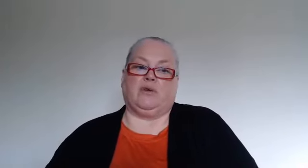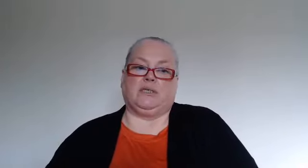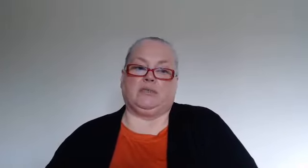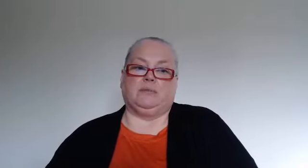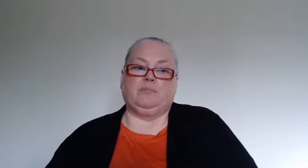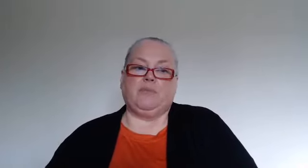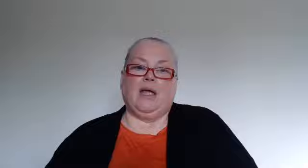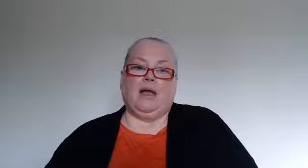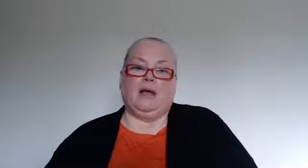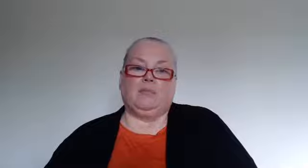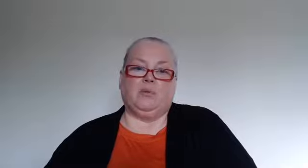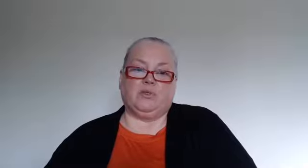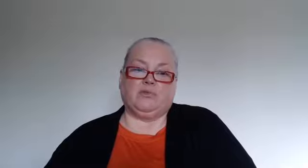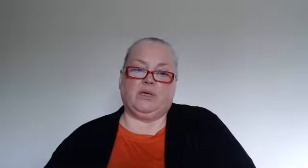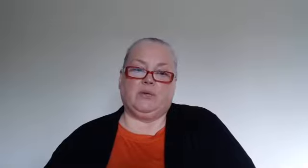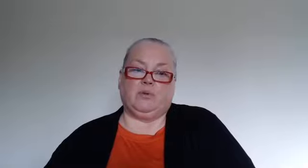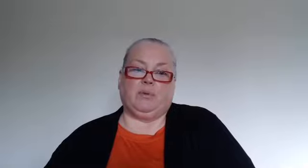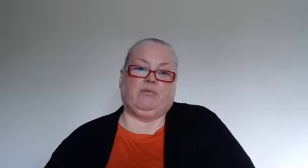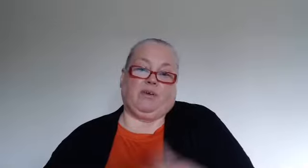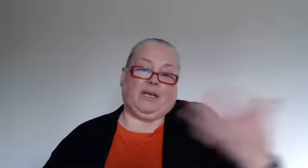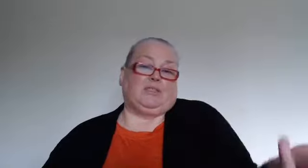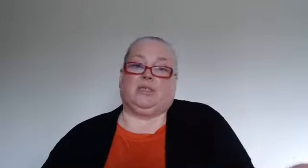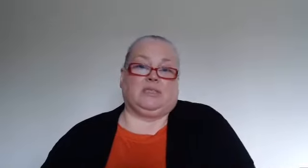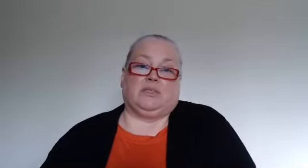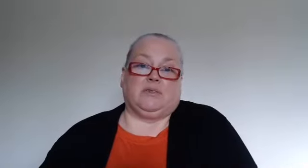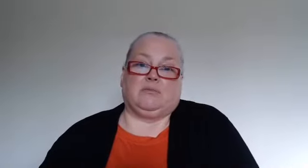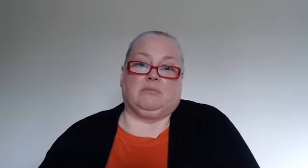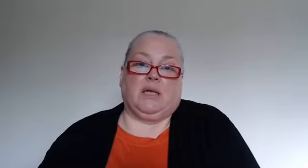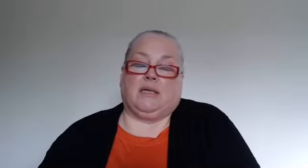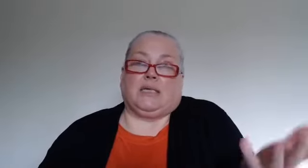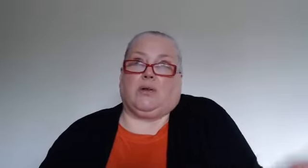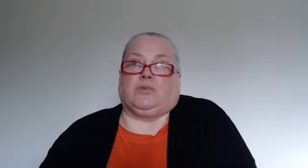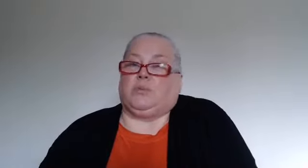vital. Number 3 would be financial issues, and that's going to put,